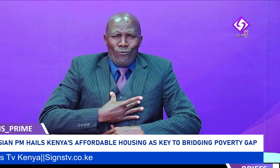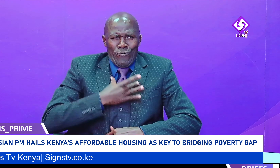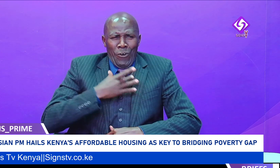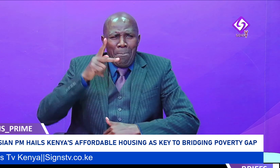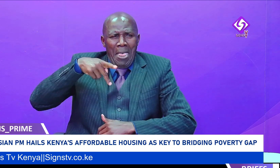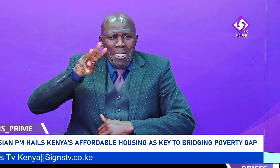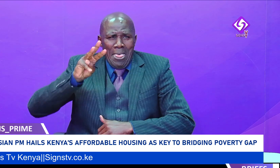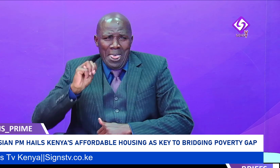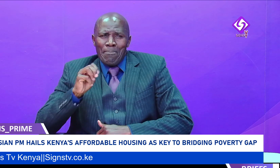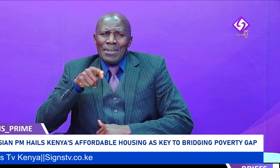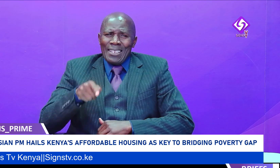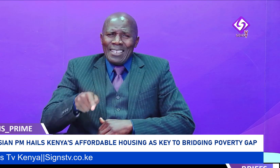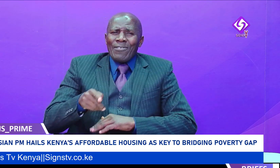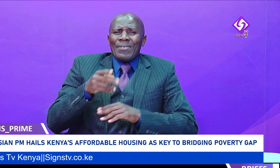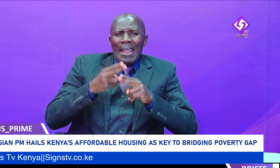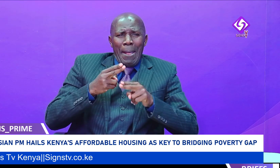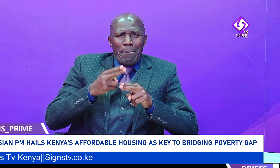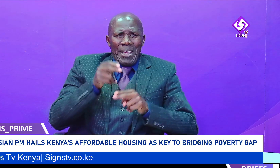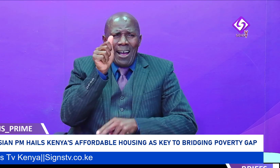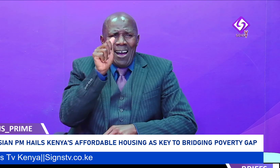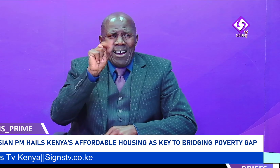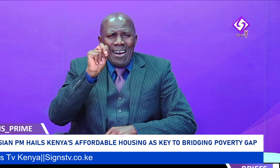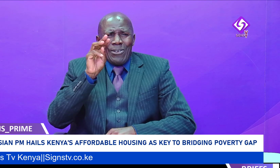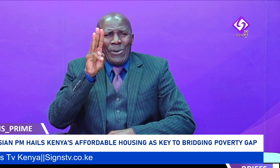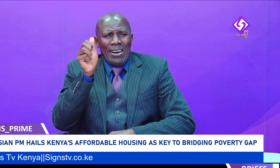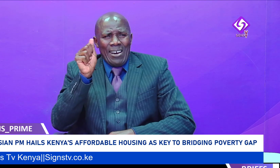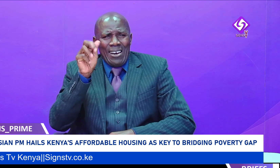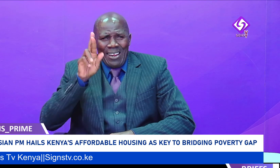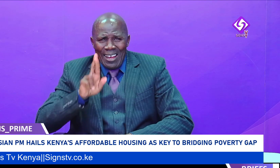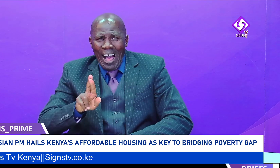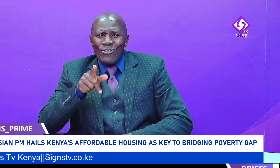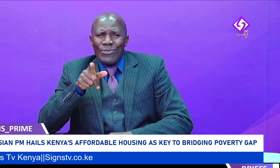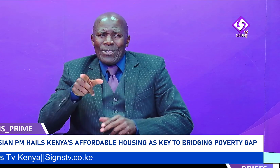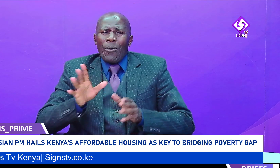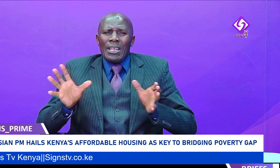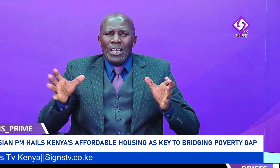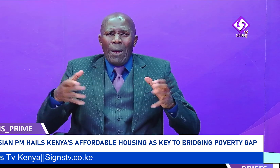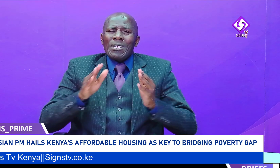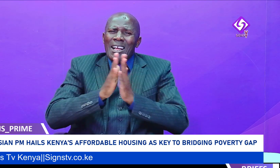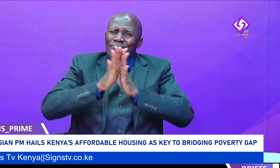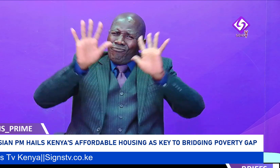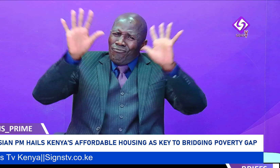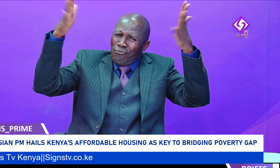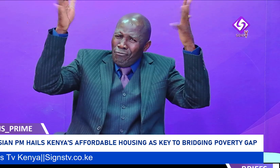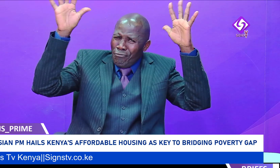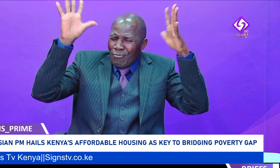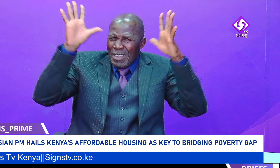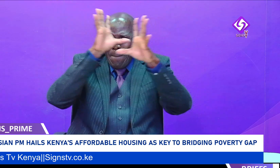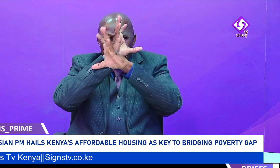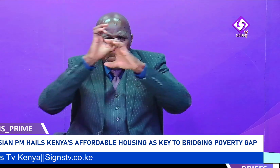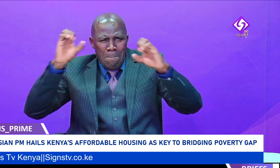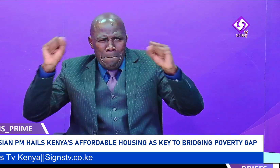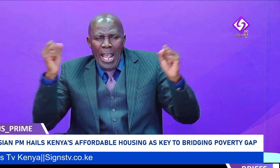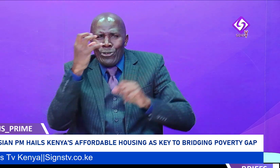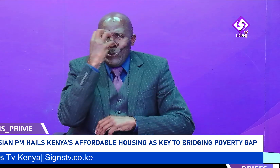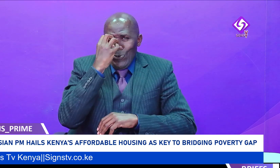Speaking during his official visit, Prime Minister Anwar commended President William Ruto's